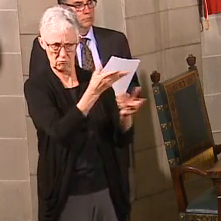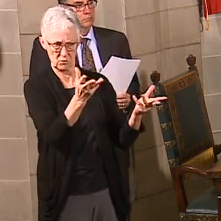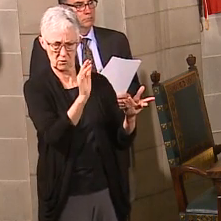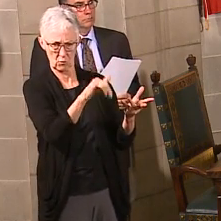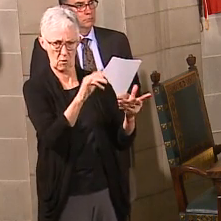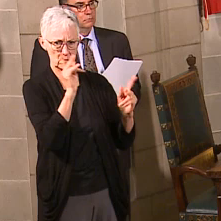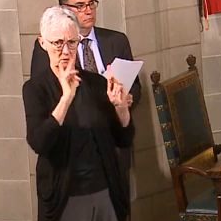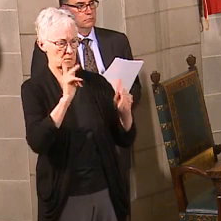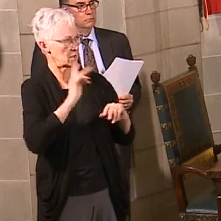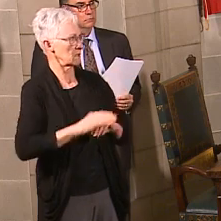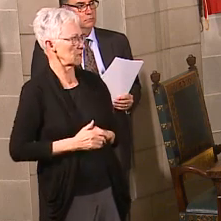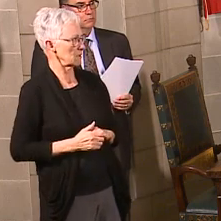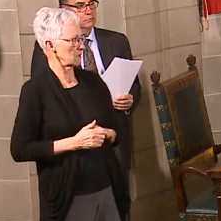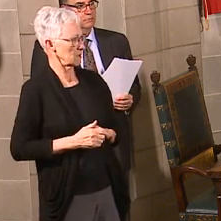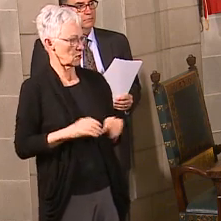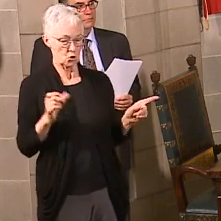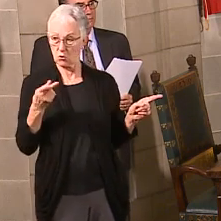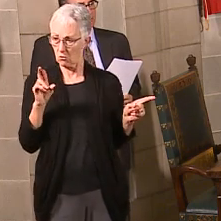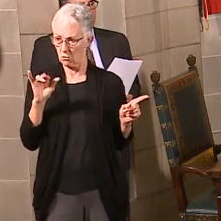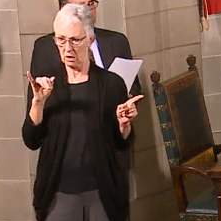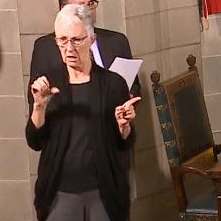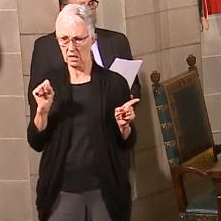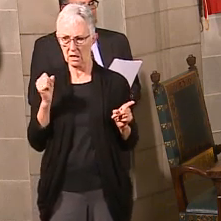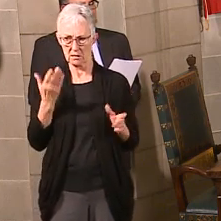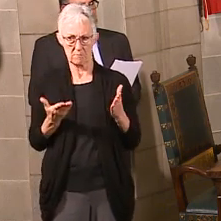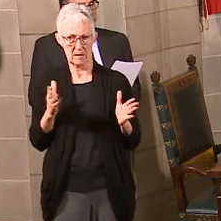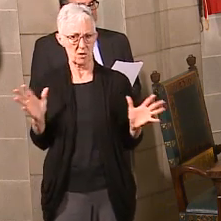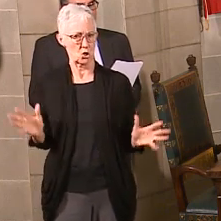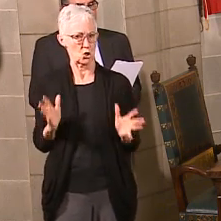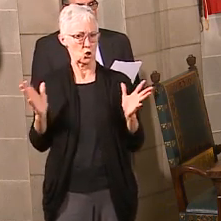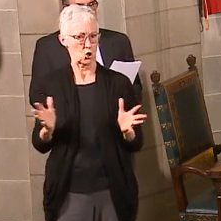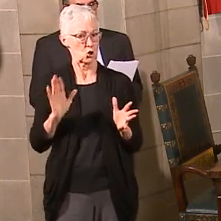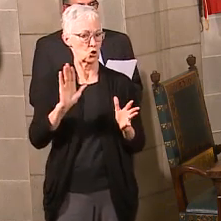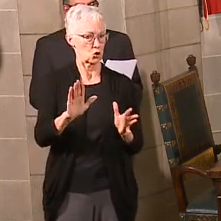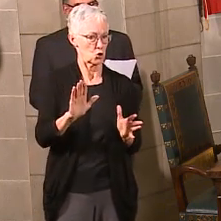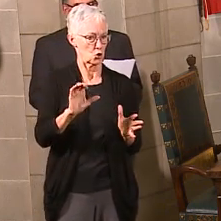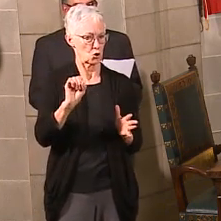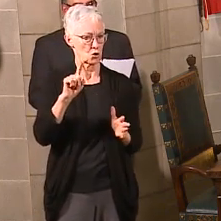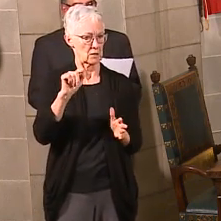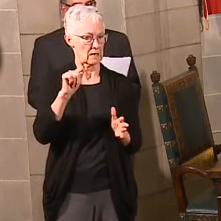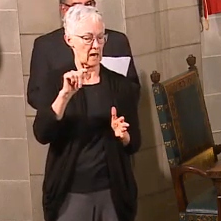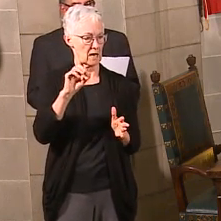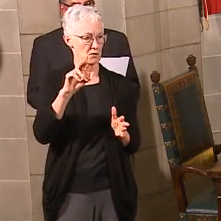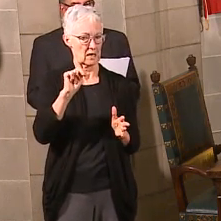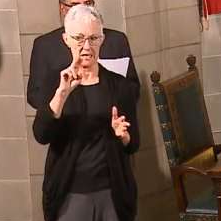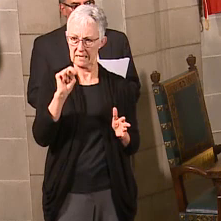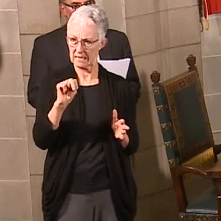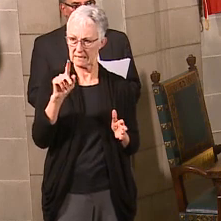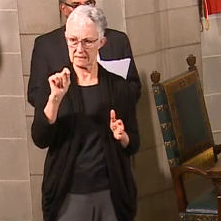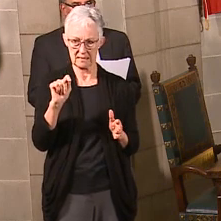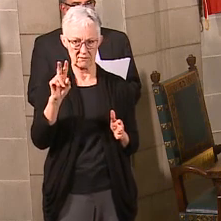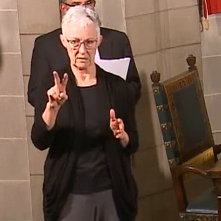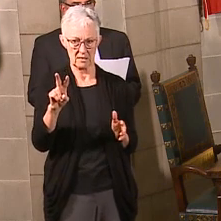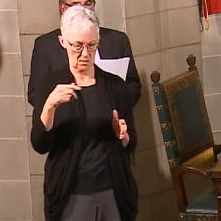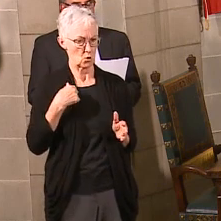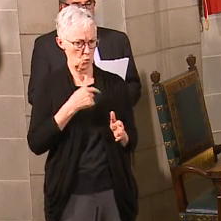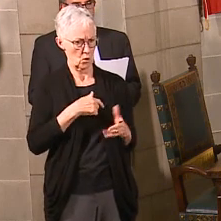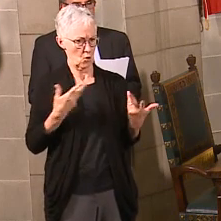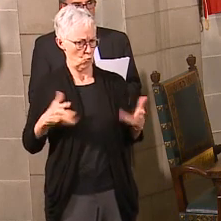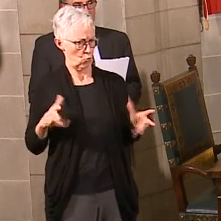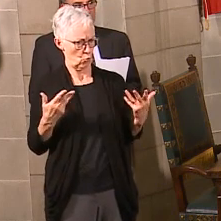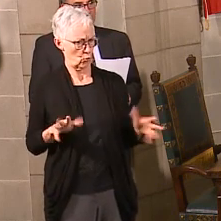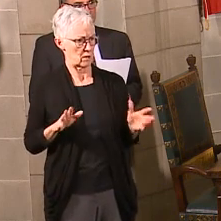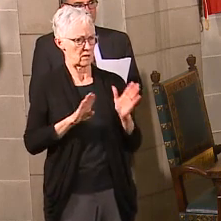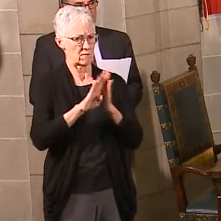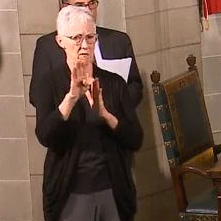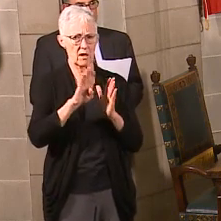Chris, maybe you can encourage your station, NTV, to play our PSA we have with Scott Frost that we put out there, because we have a PSA,